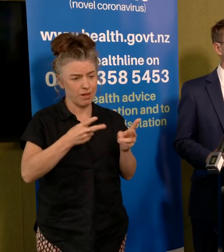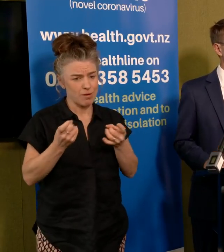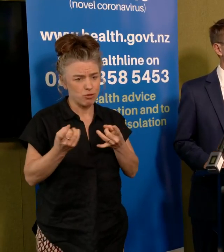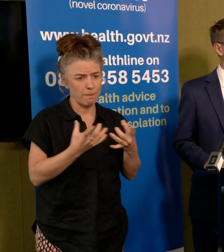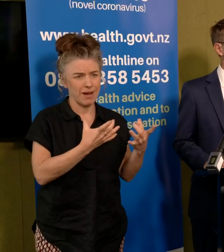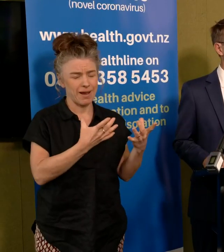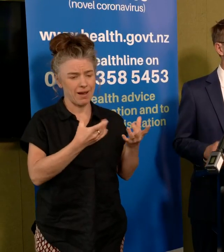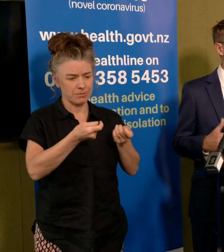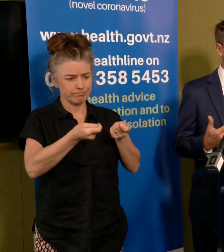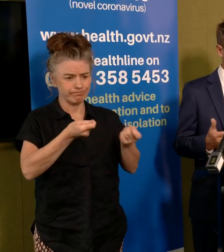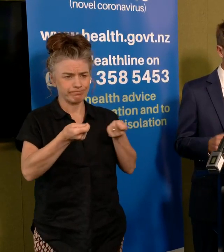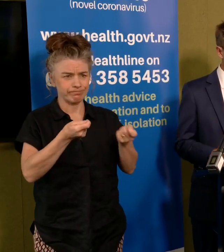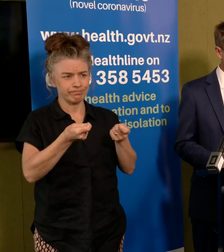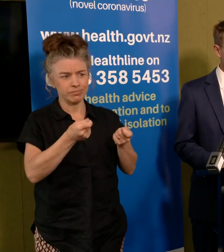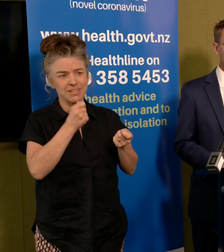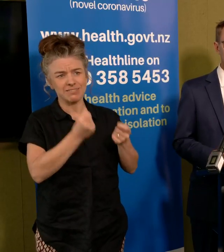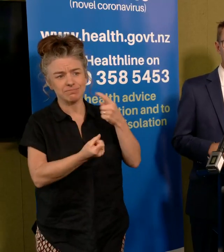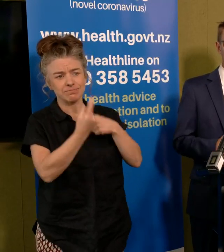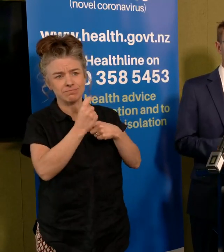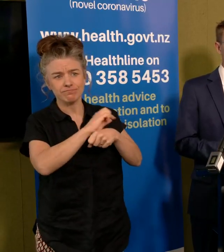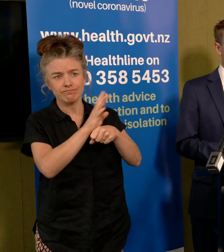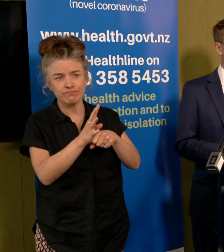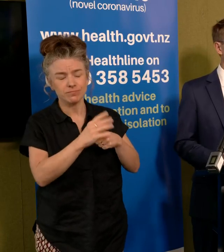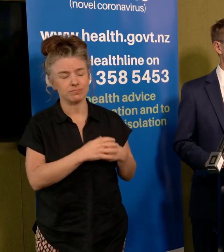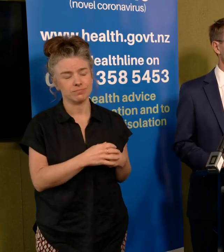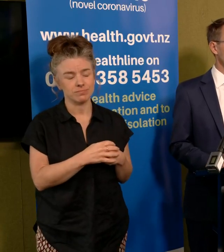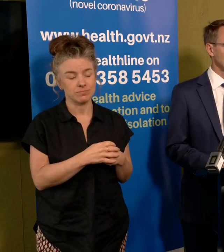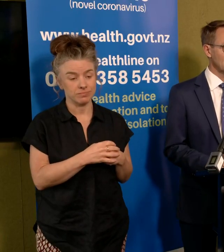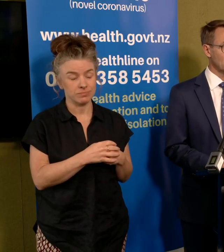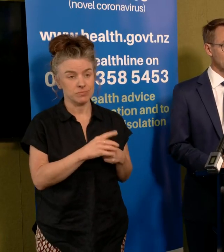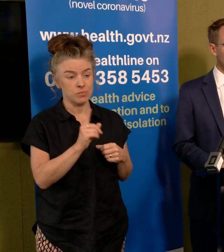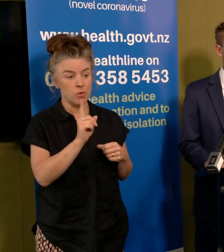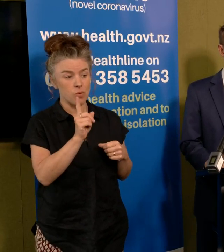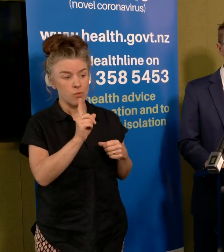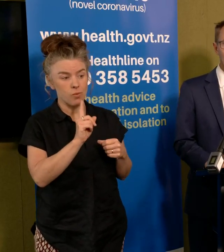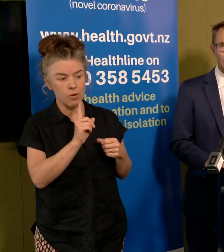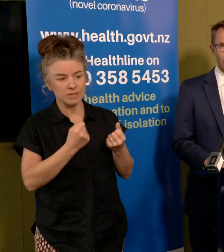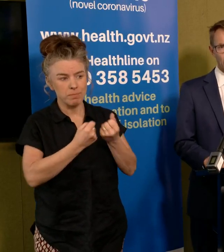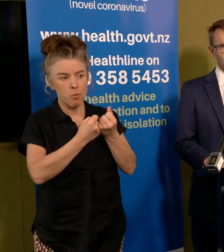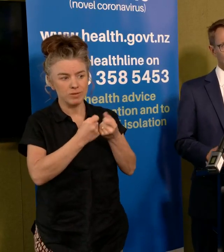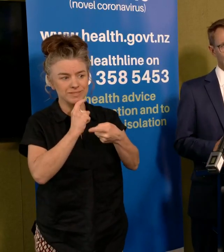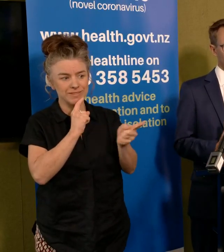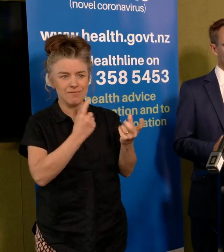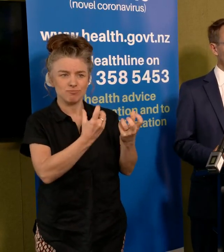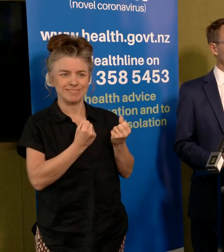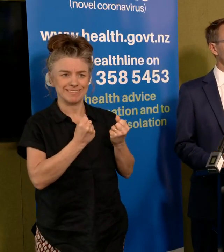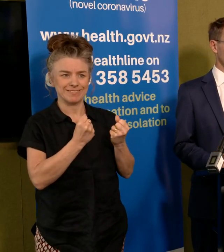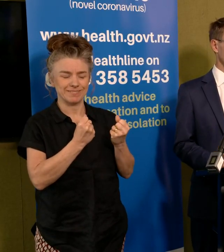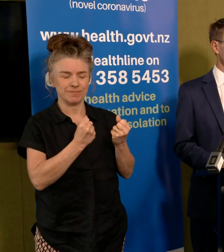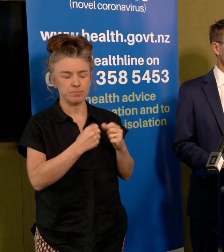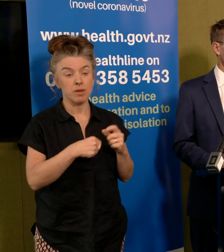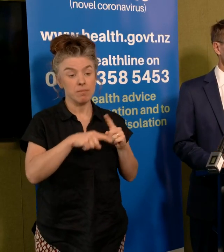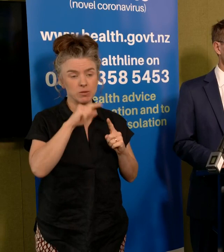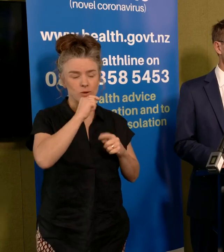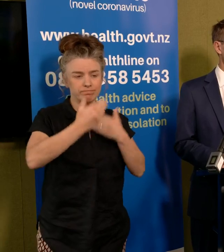of preparation for COVID-19 and the support that the clinical staff are getting, but also talk a little bit about the